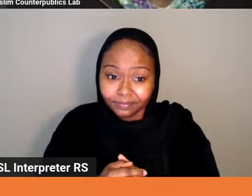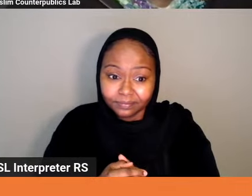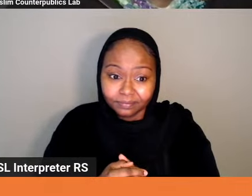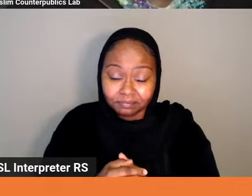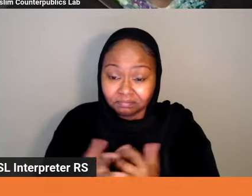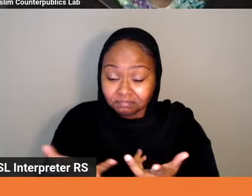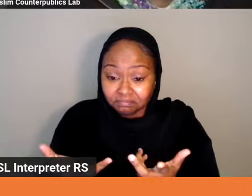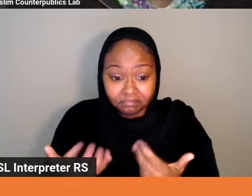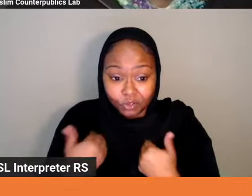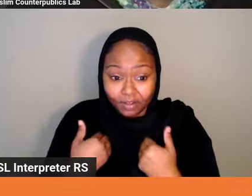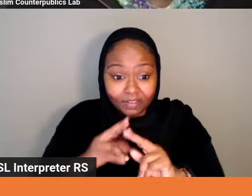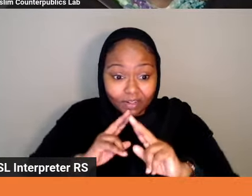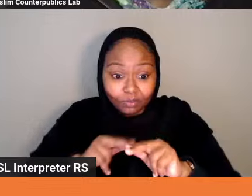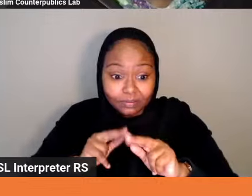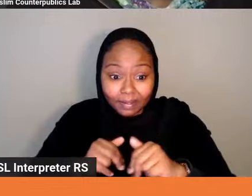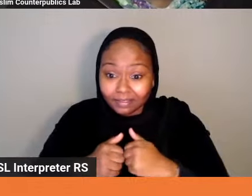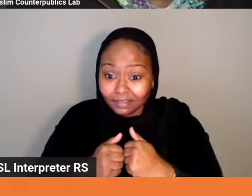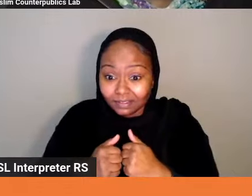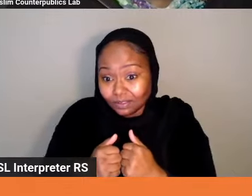other.